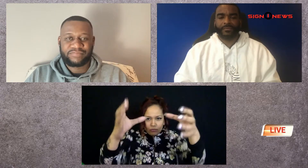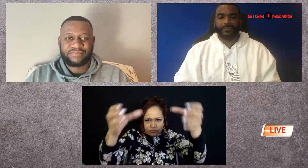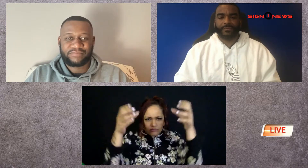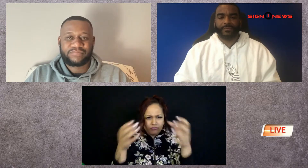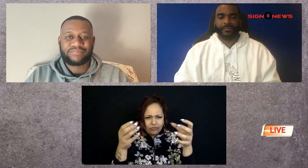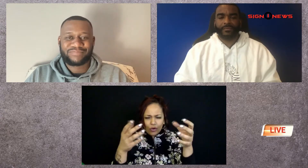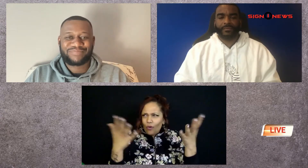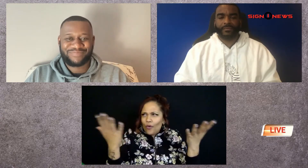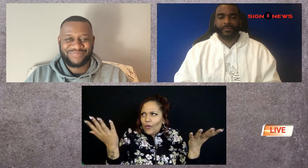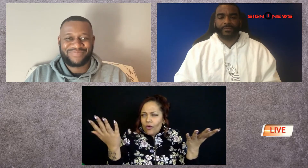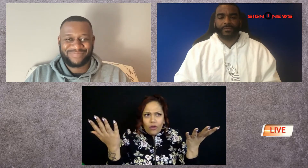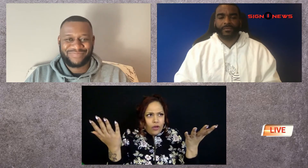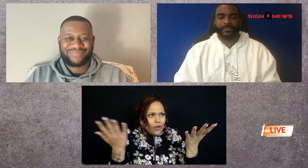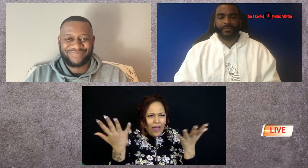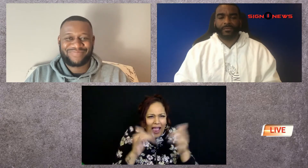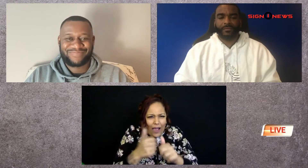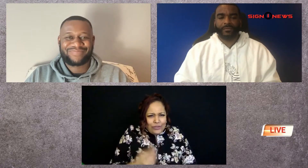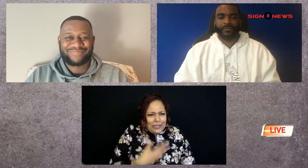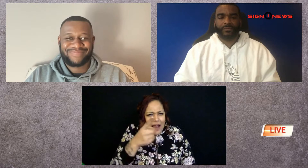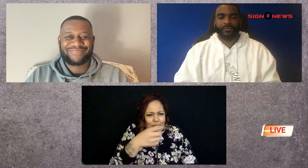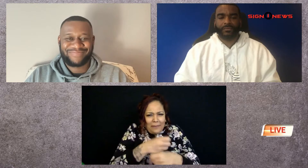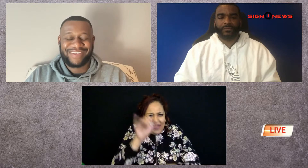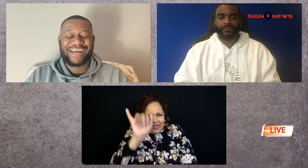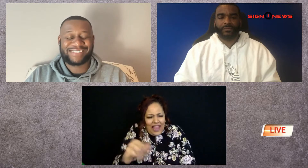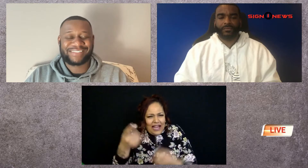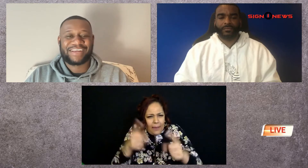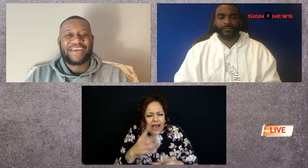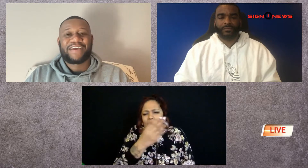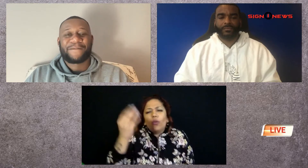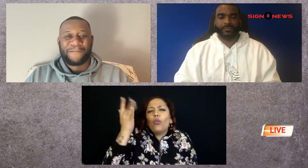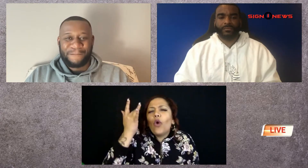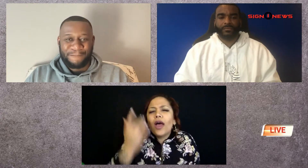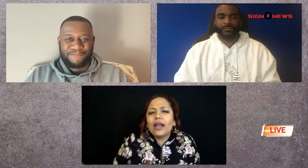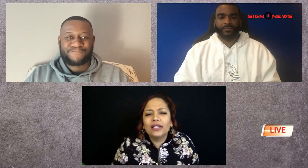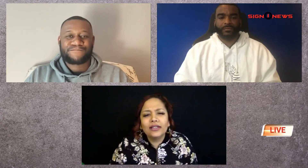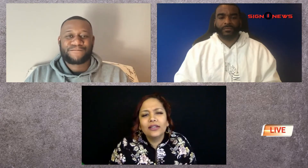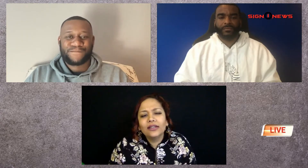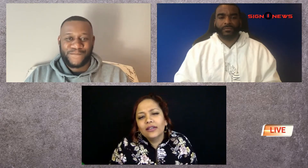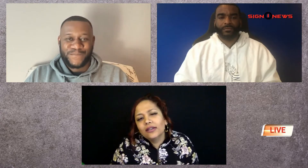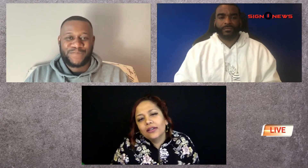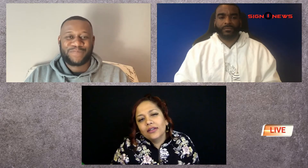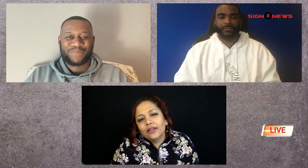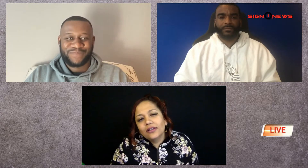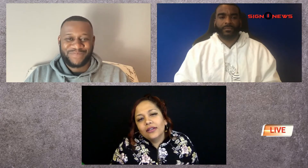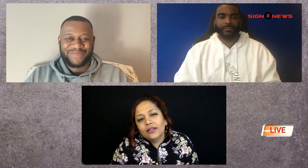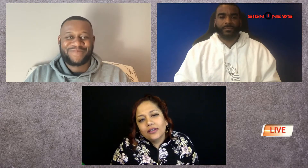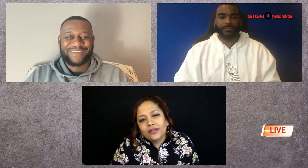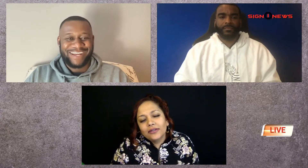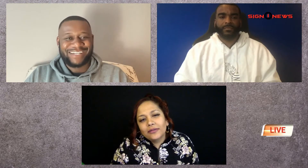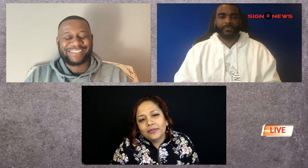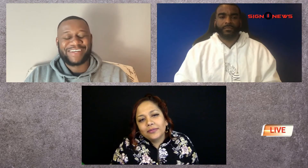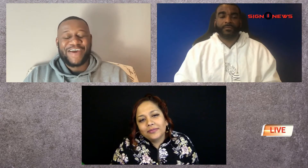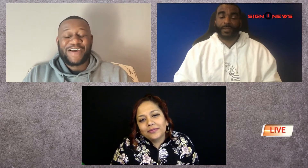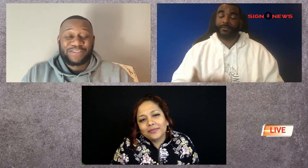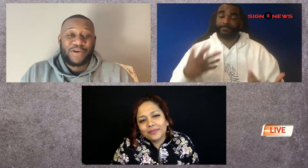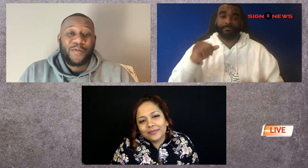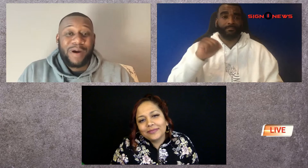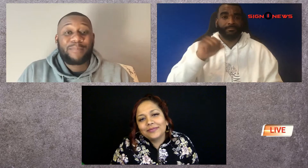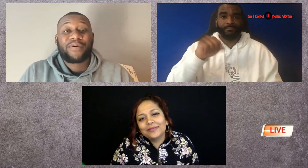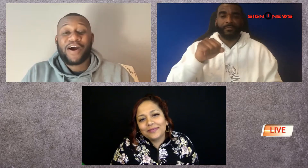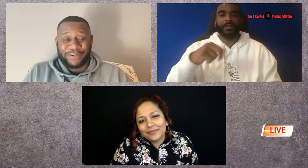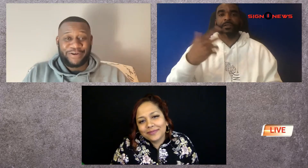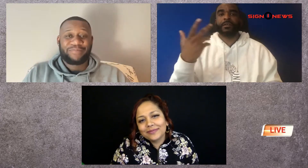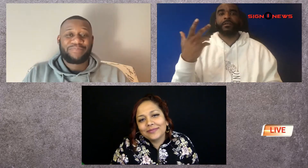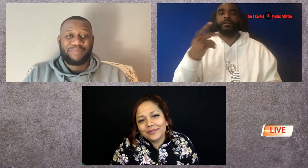Yeah, I'm just a little curious. How'd you create this technology? Yes. And even inspired you to make that? Why'd you even do it? Yes. So